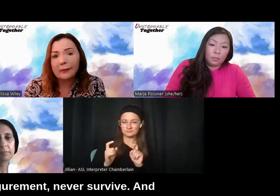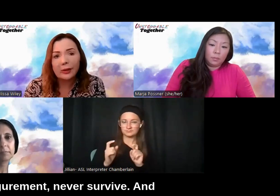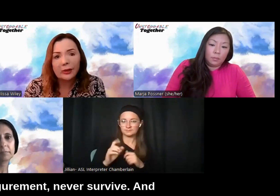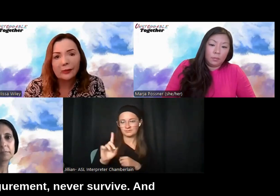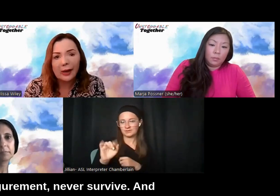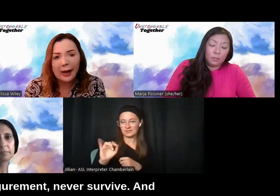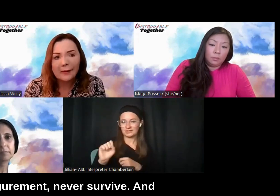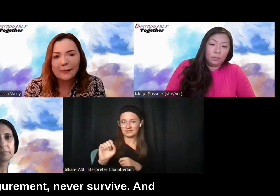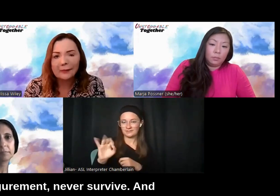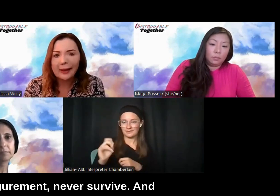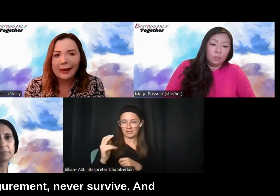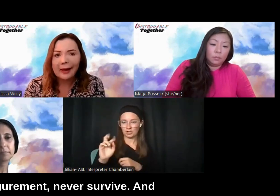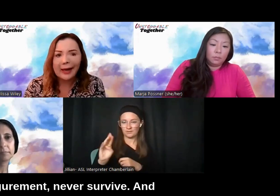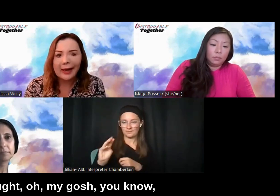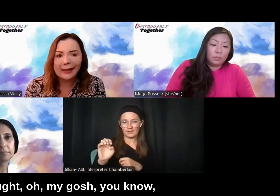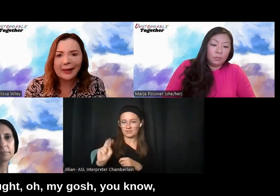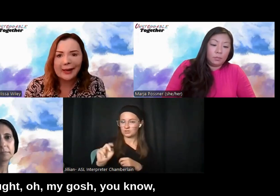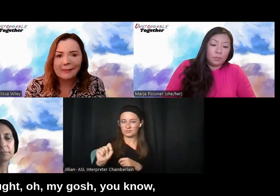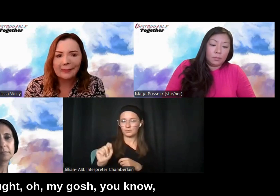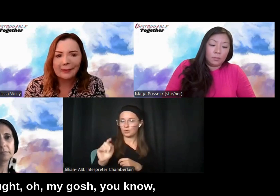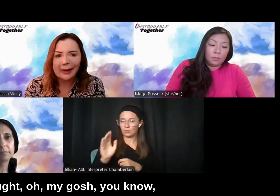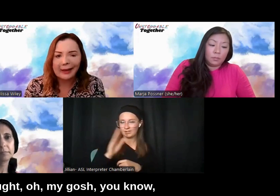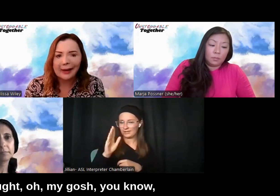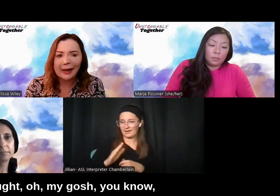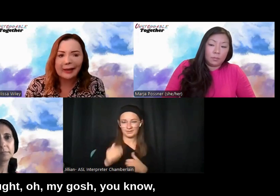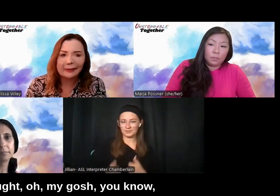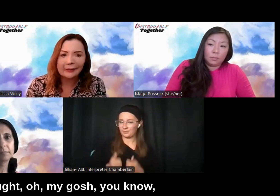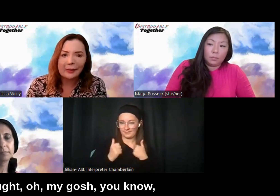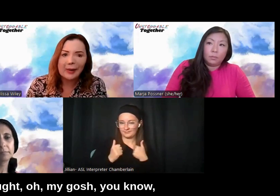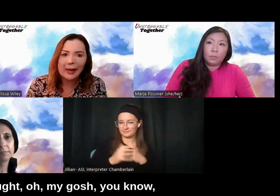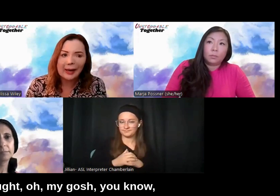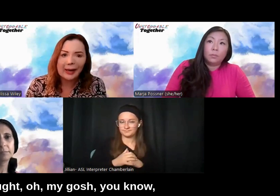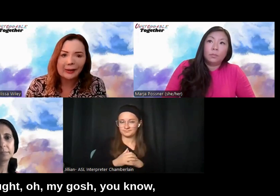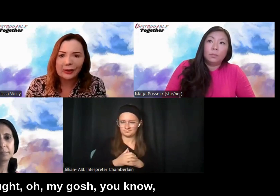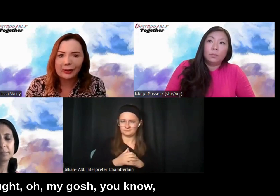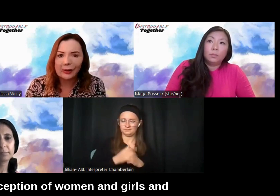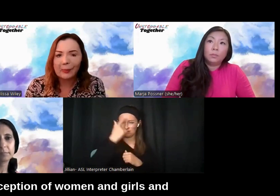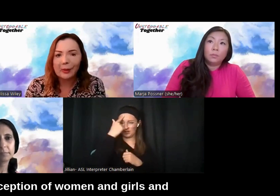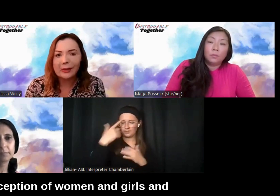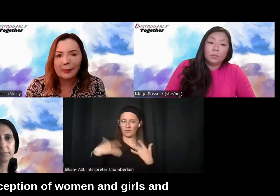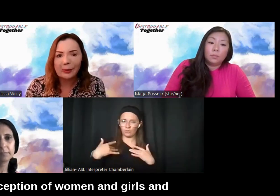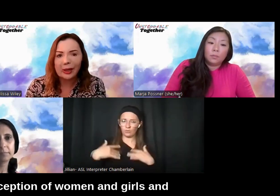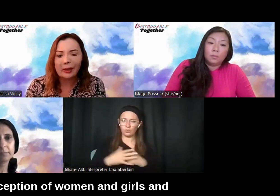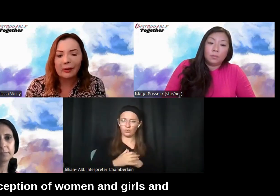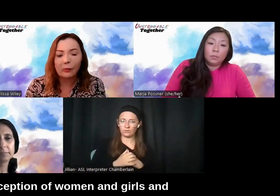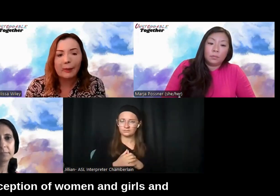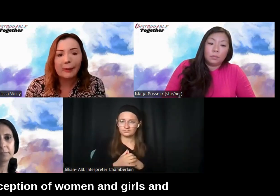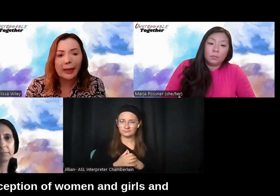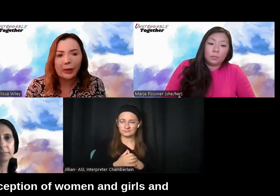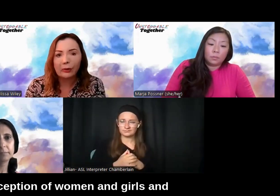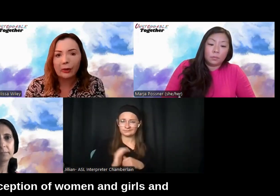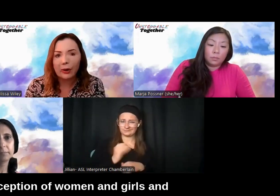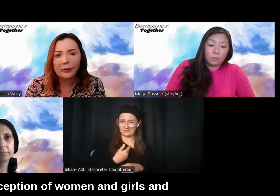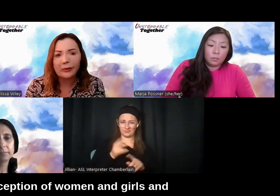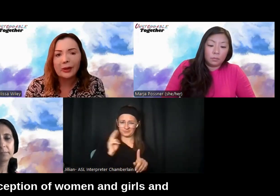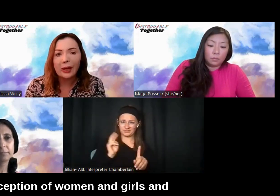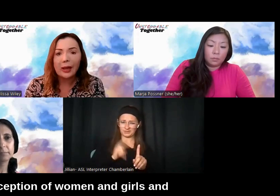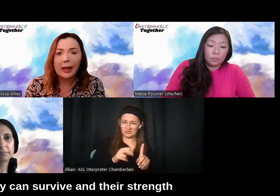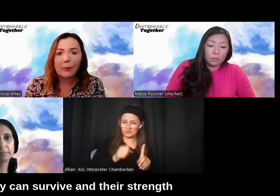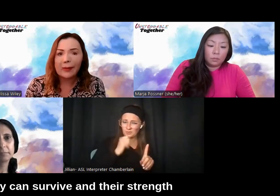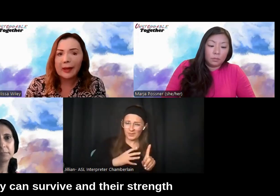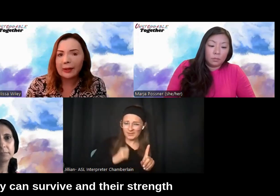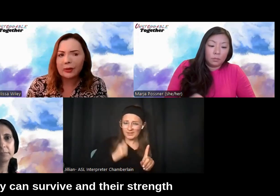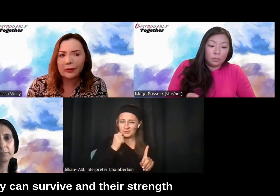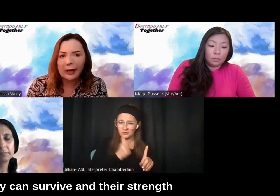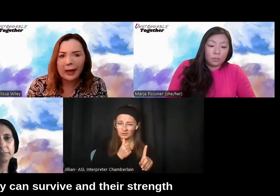would never survive. And I thought, oh my gosh, our perception of women and girls